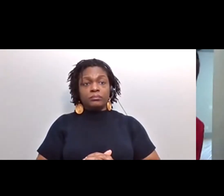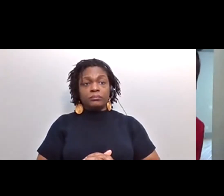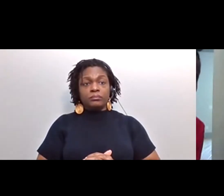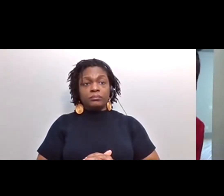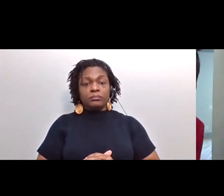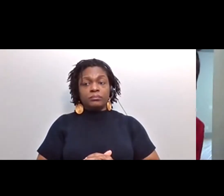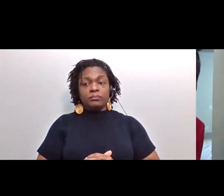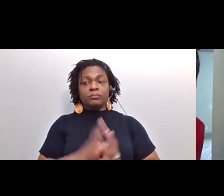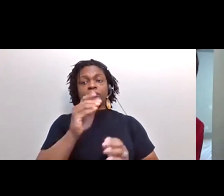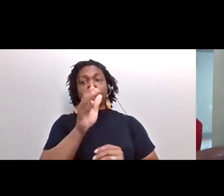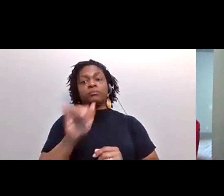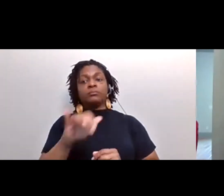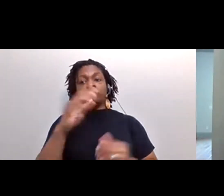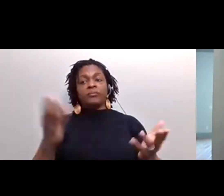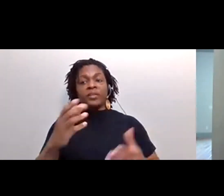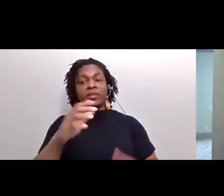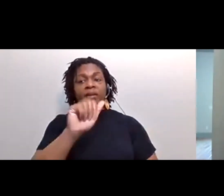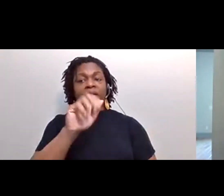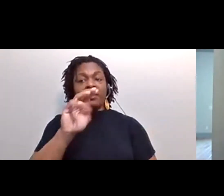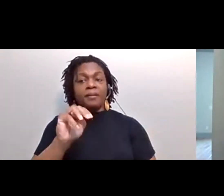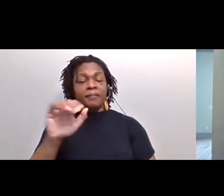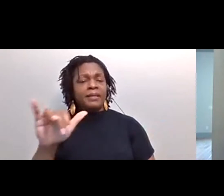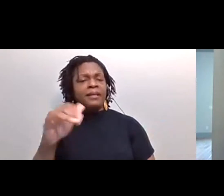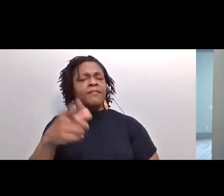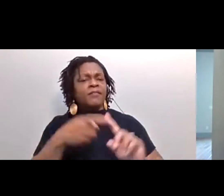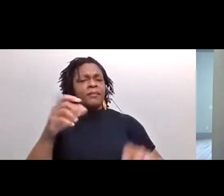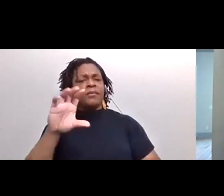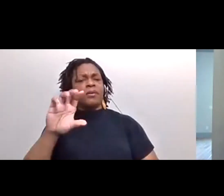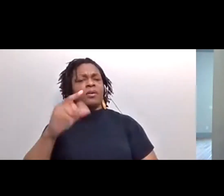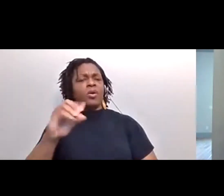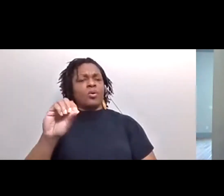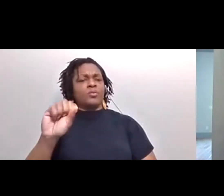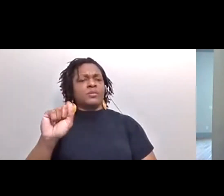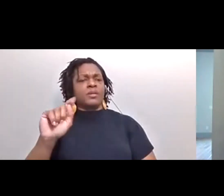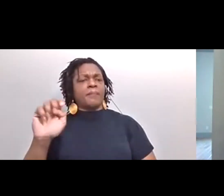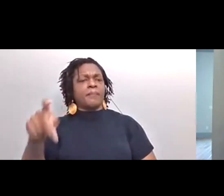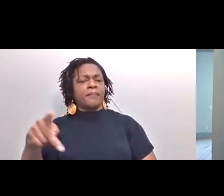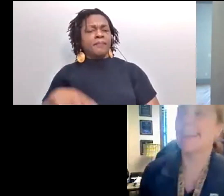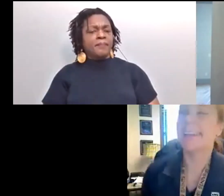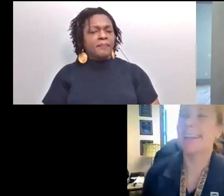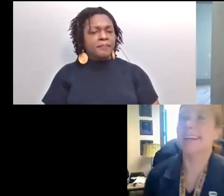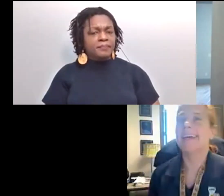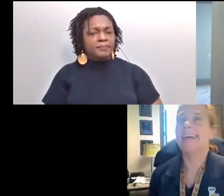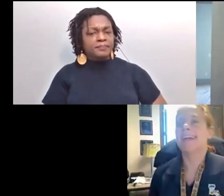Hey, Bambi, this is Amy from GOSAP. Yeah, I'm gonna spotlight you.